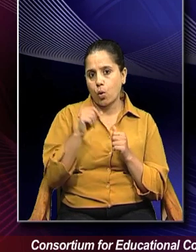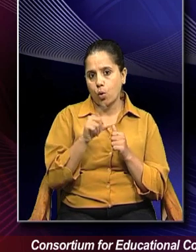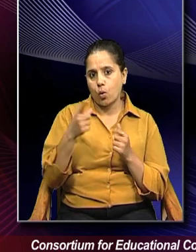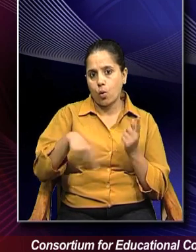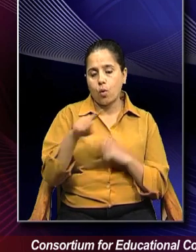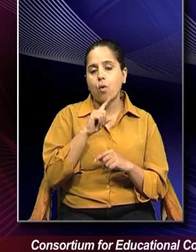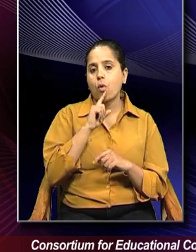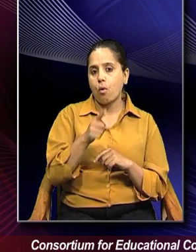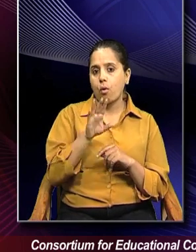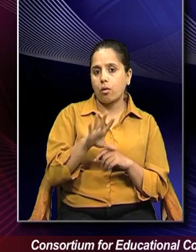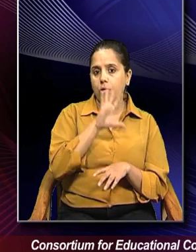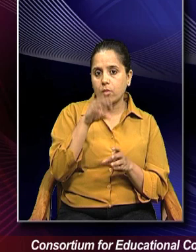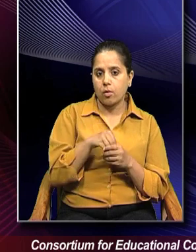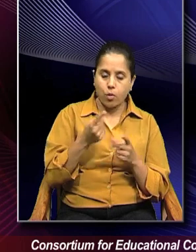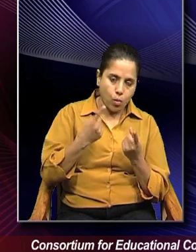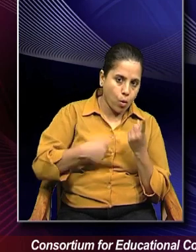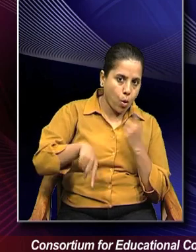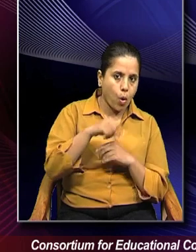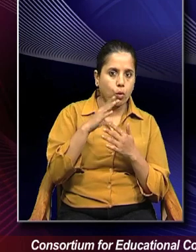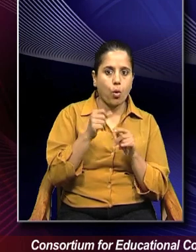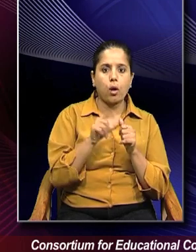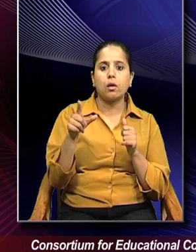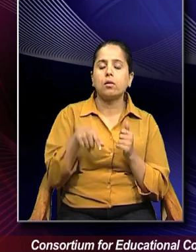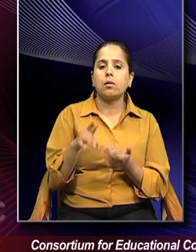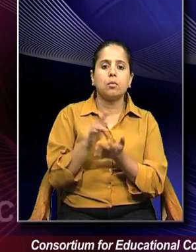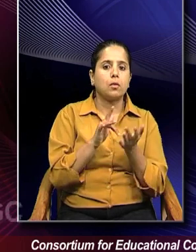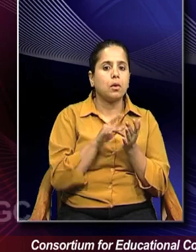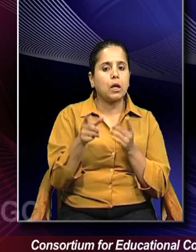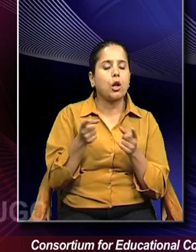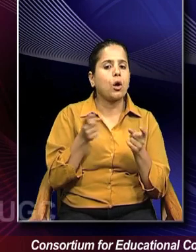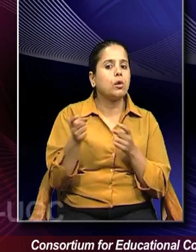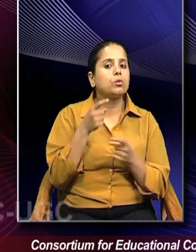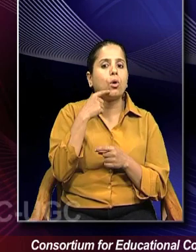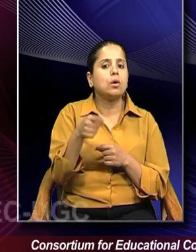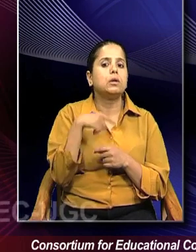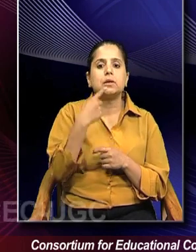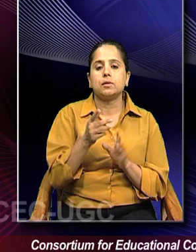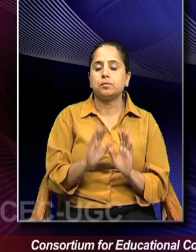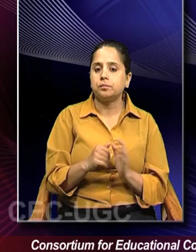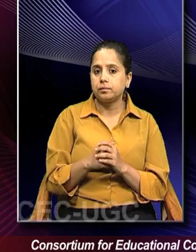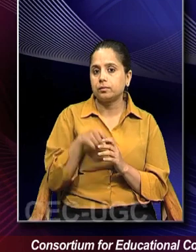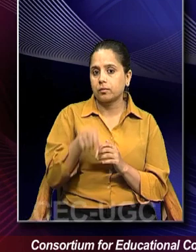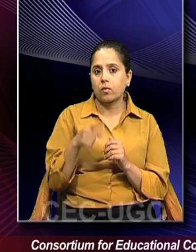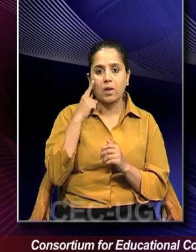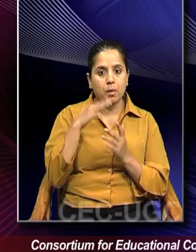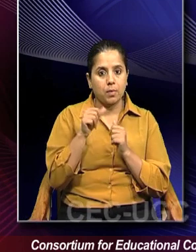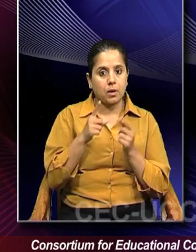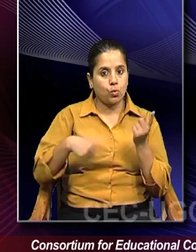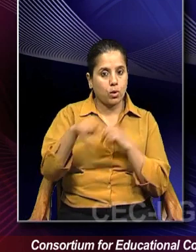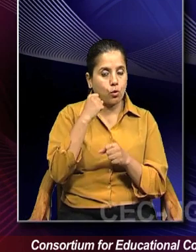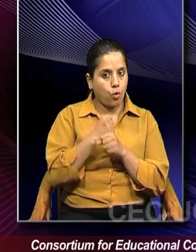order involving all those colonies, which were controlled by the imperial